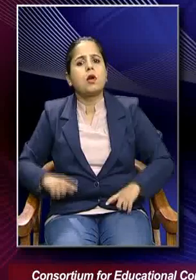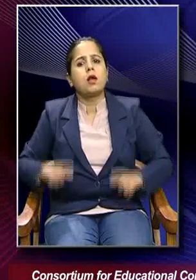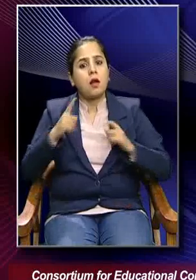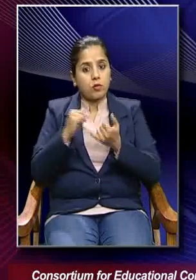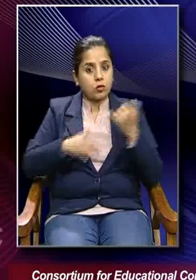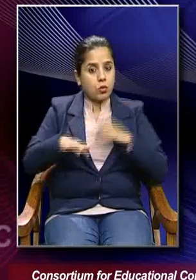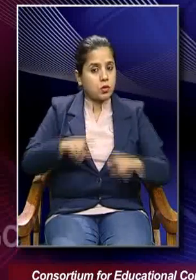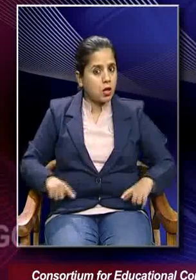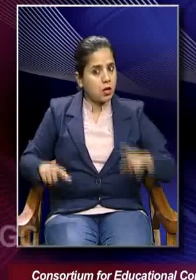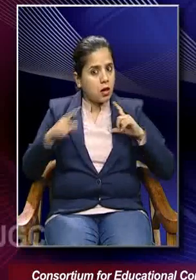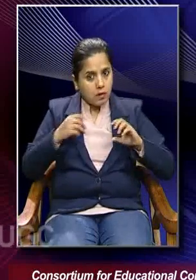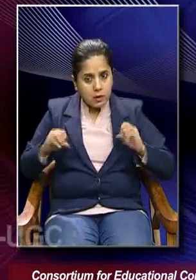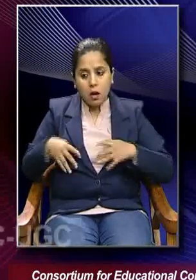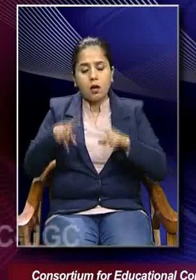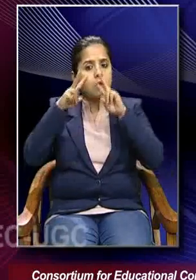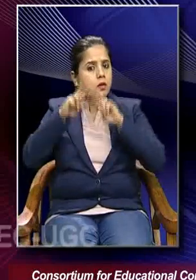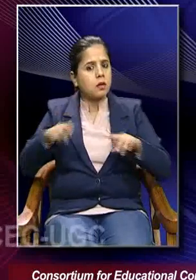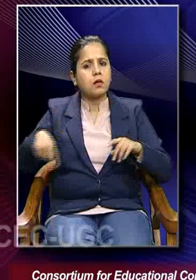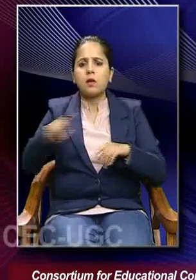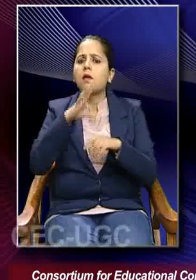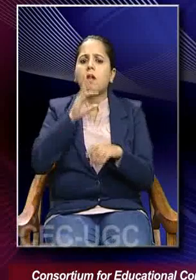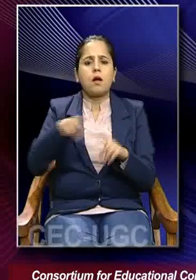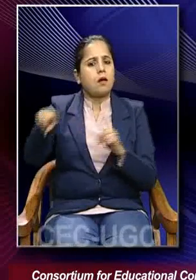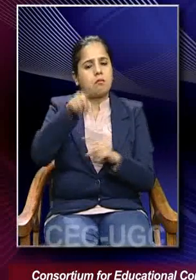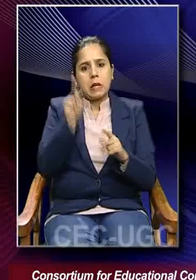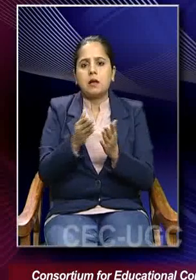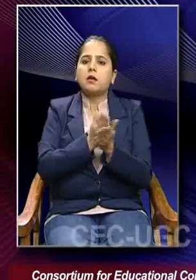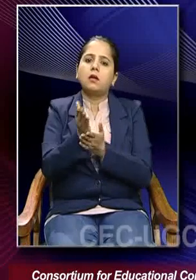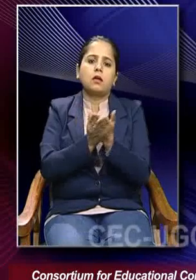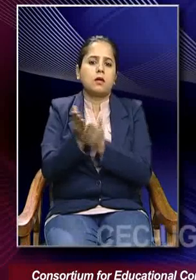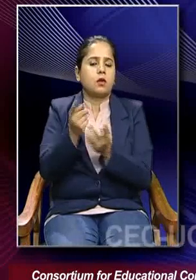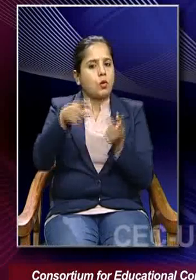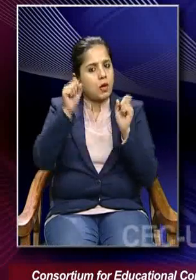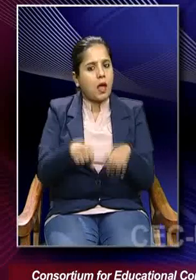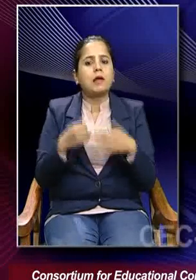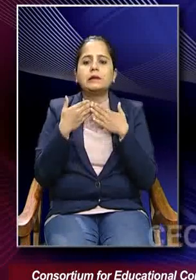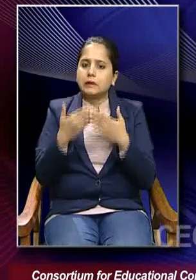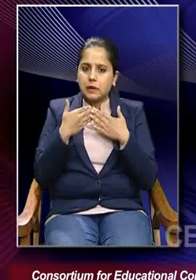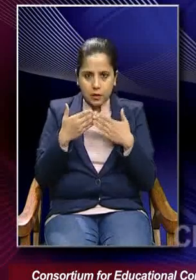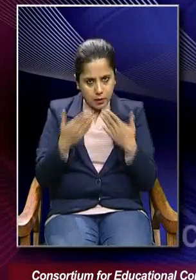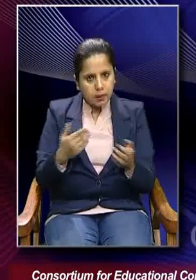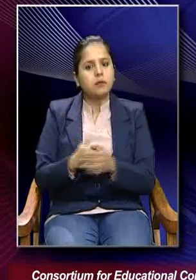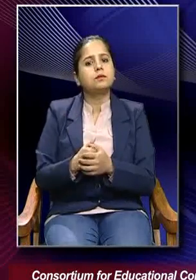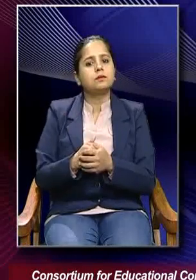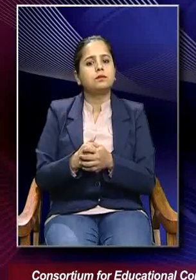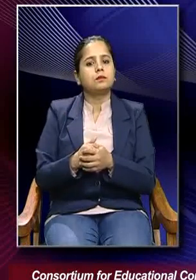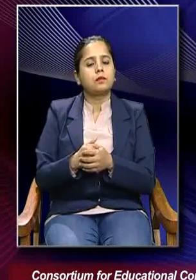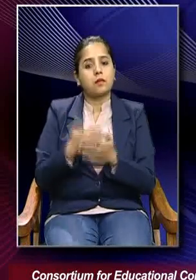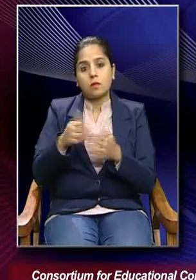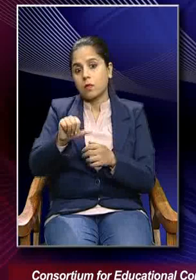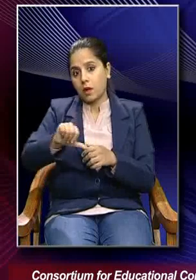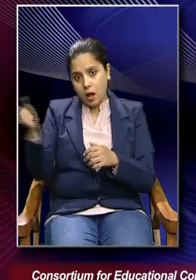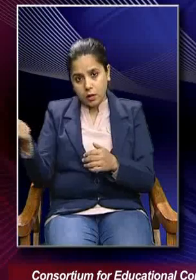science started studying. So, obviously, you had to have a method through which you could study. And in his other